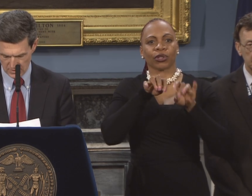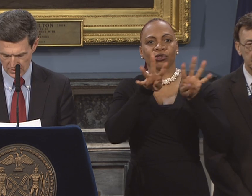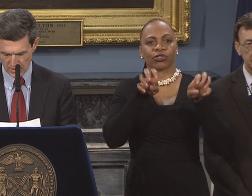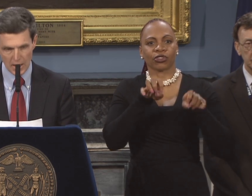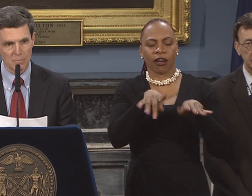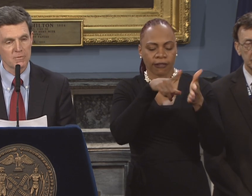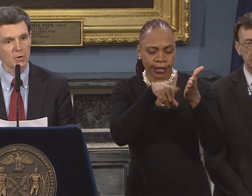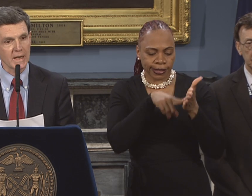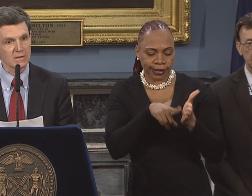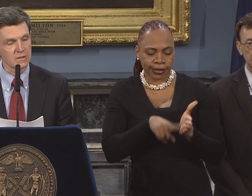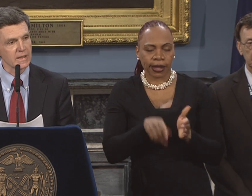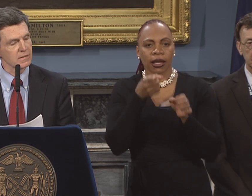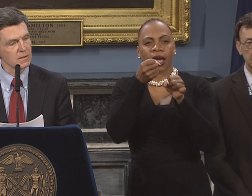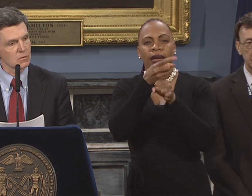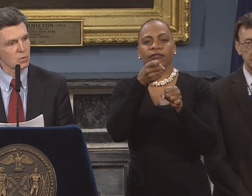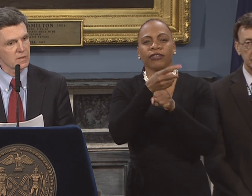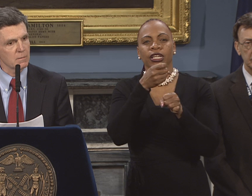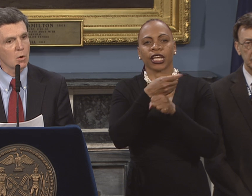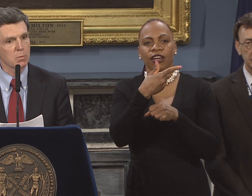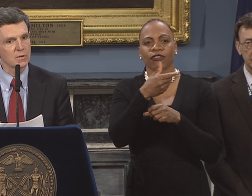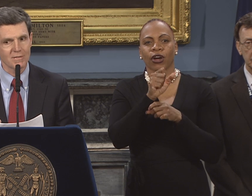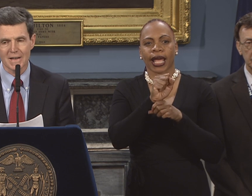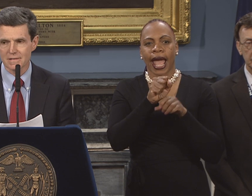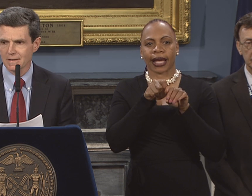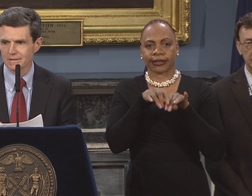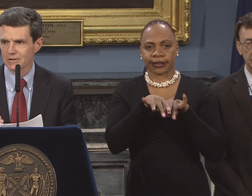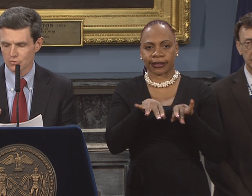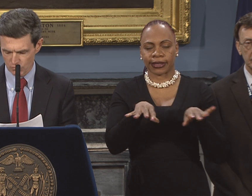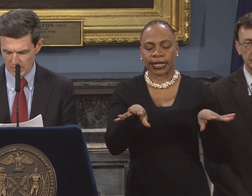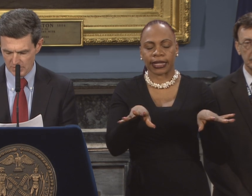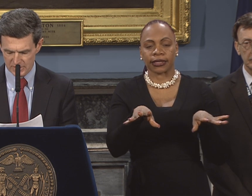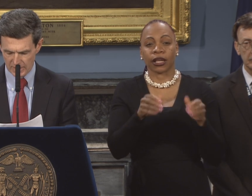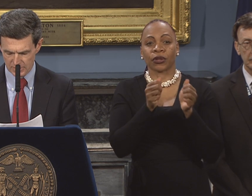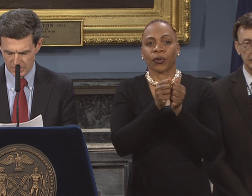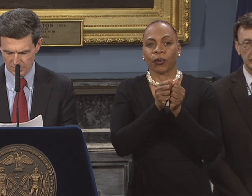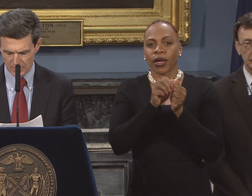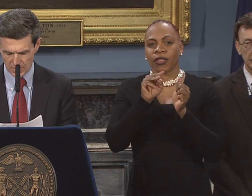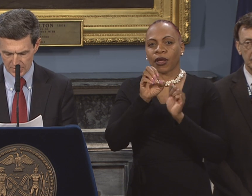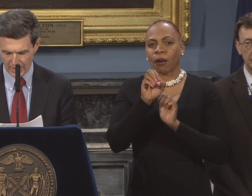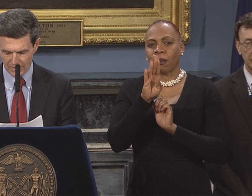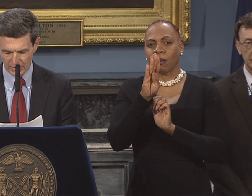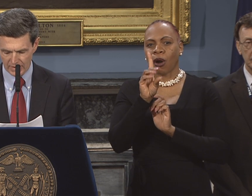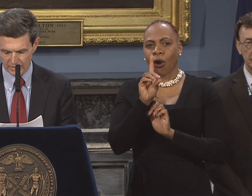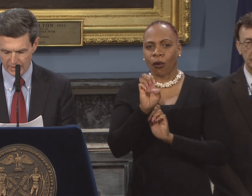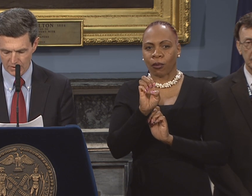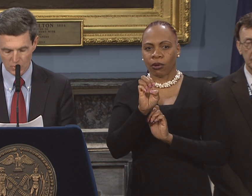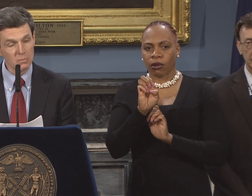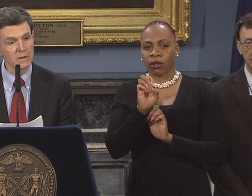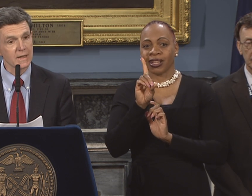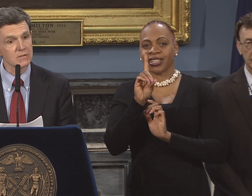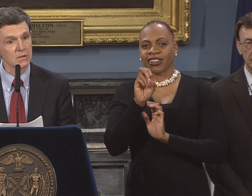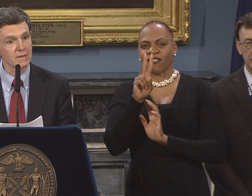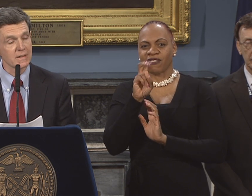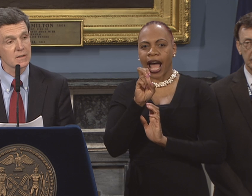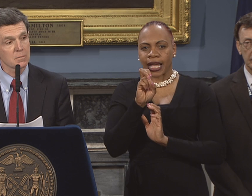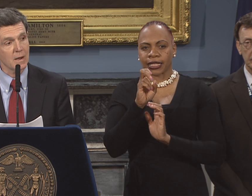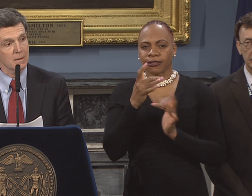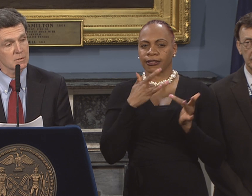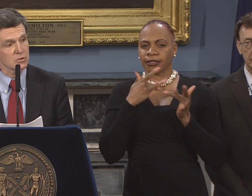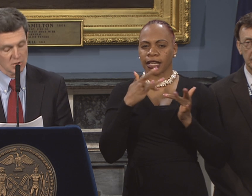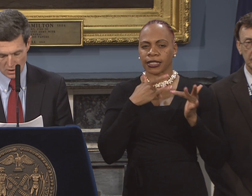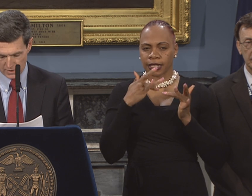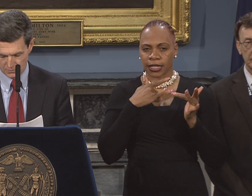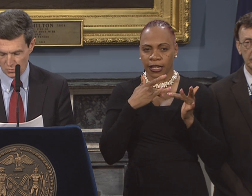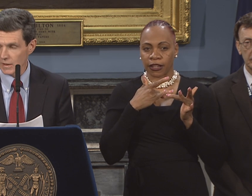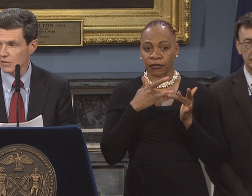year for gas leaks. And it's with a mobile device that's extremely sensitive to any leak. We last surveyed this